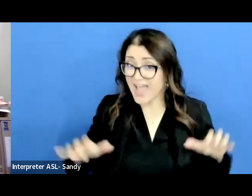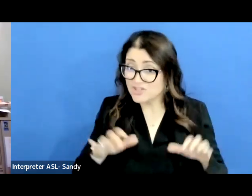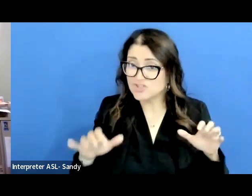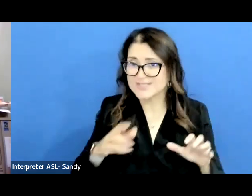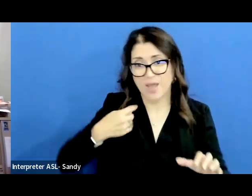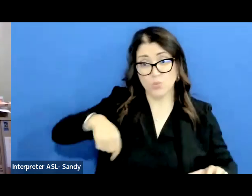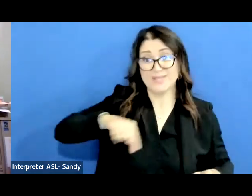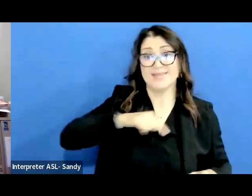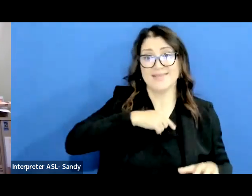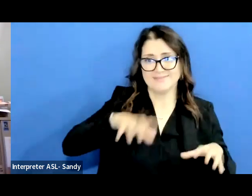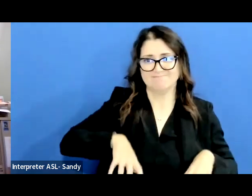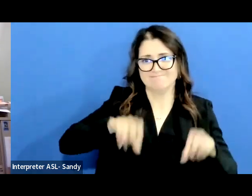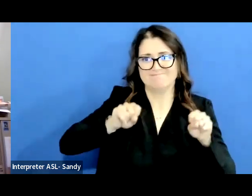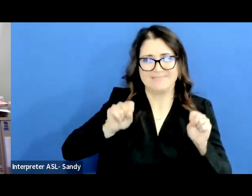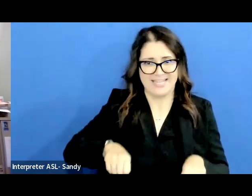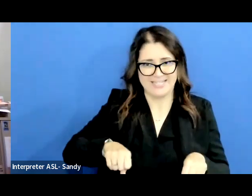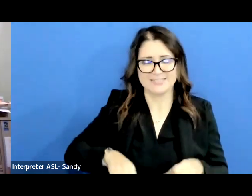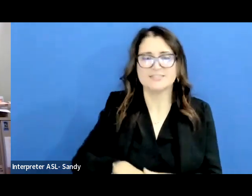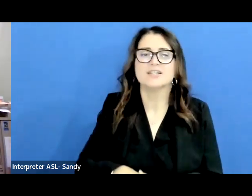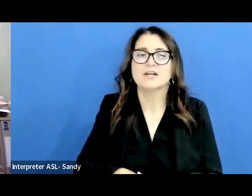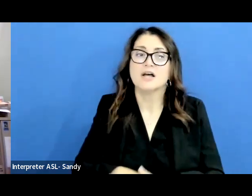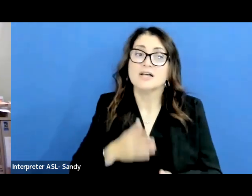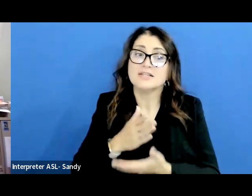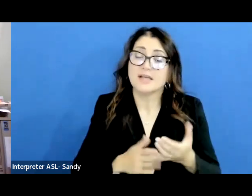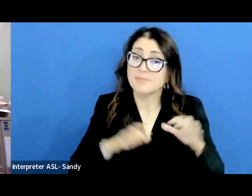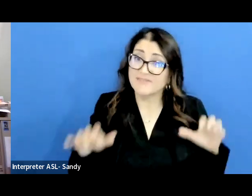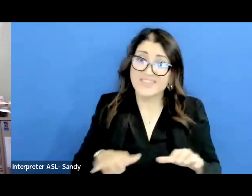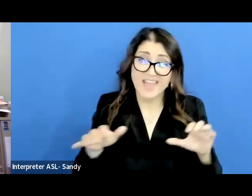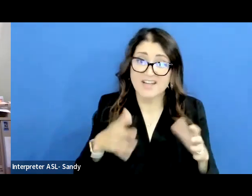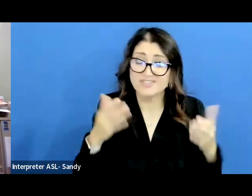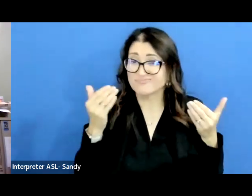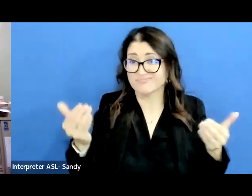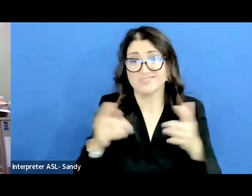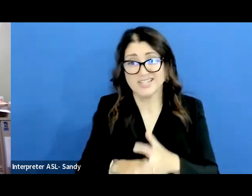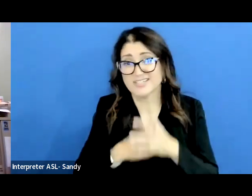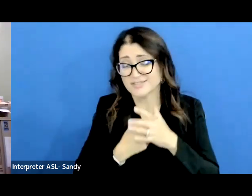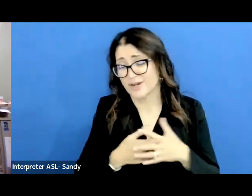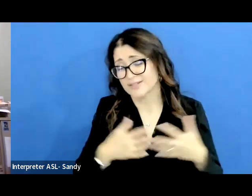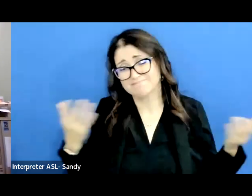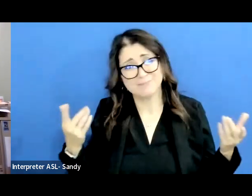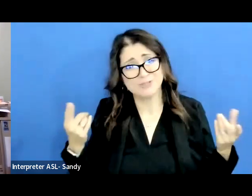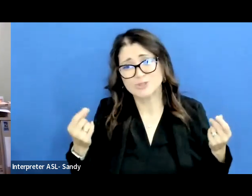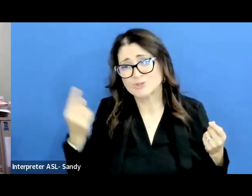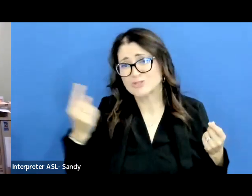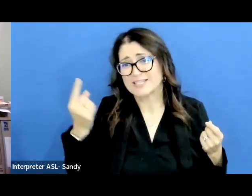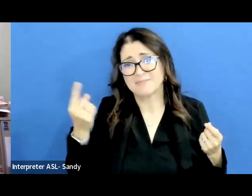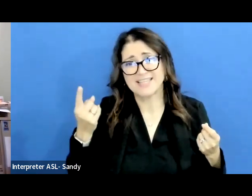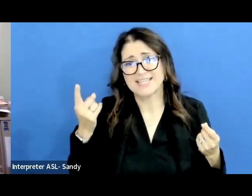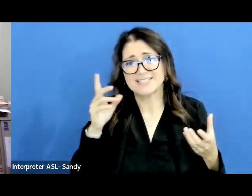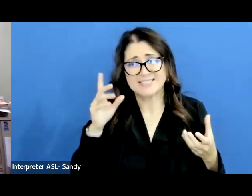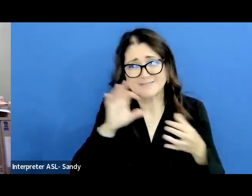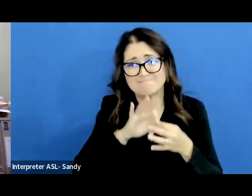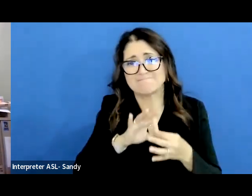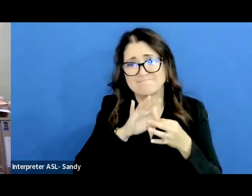actions that we can take. So some of the actions, just getting started, are to do something to engage the community. Now, years